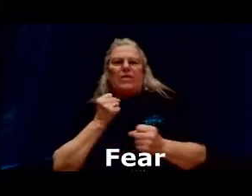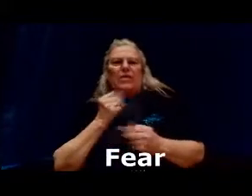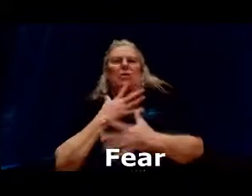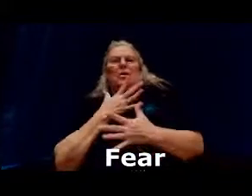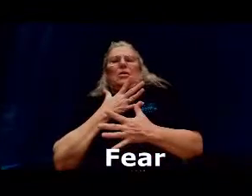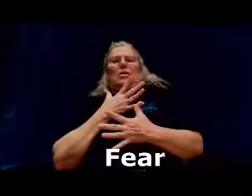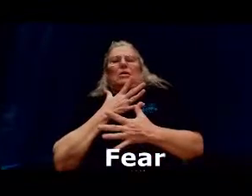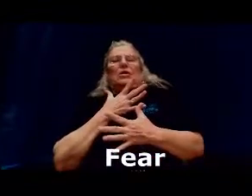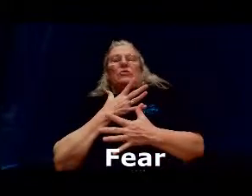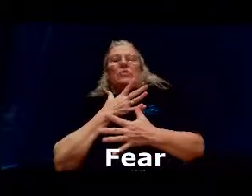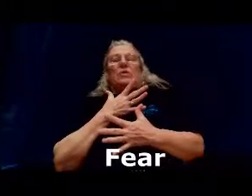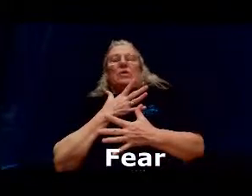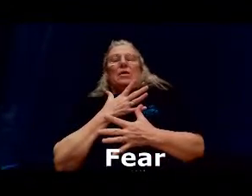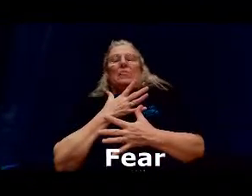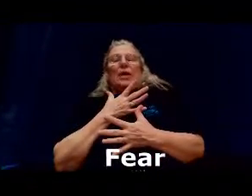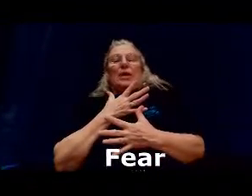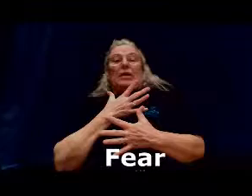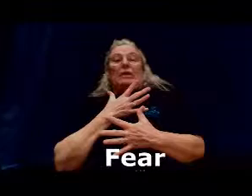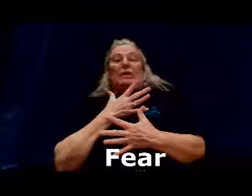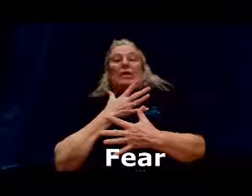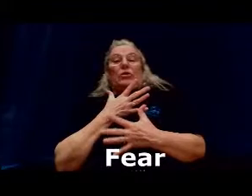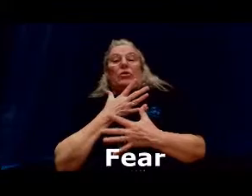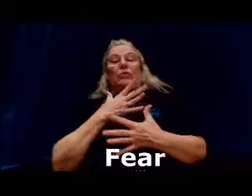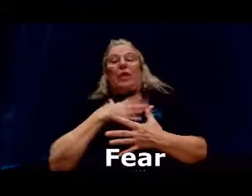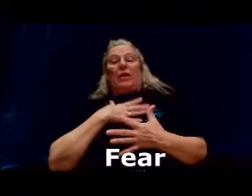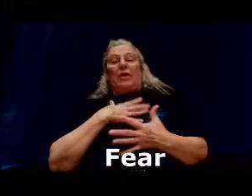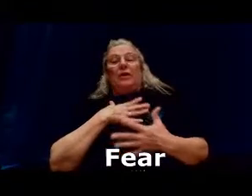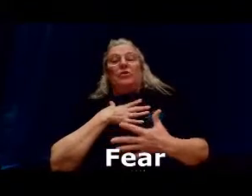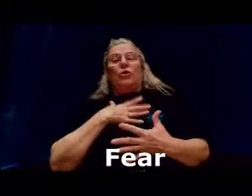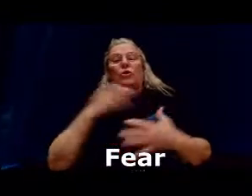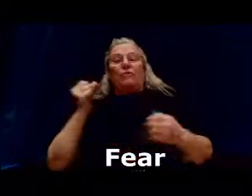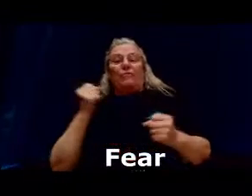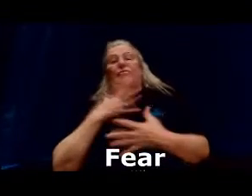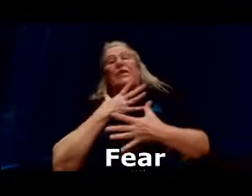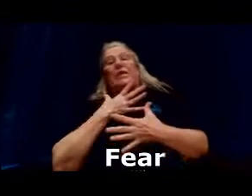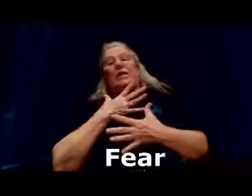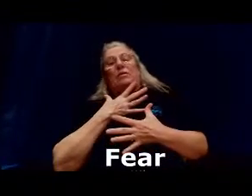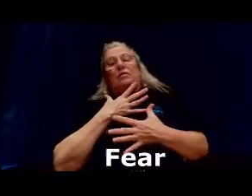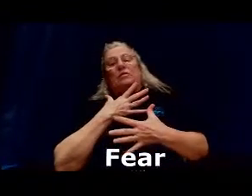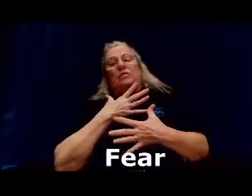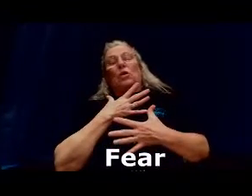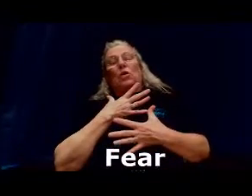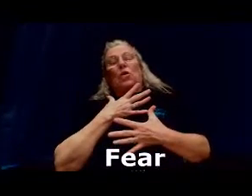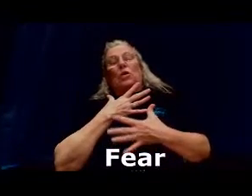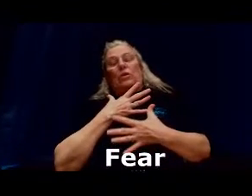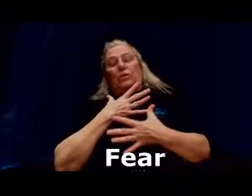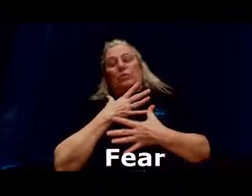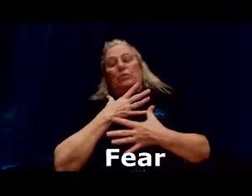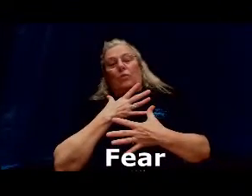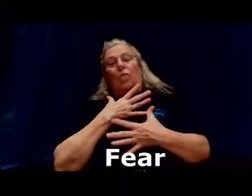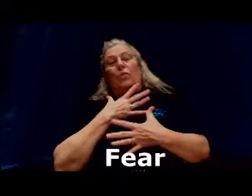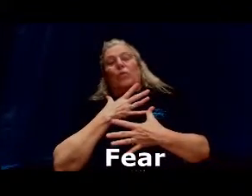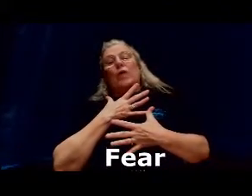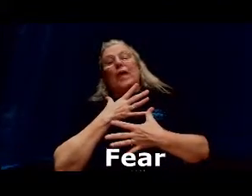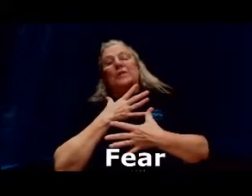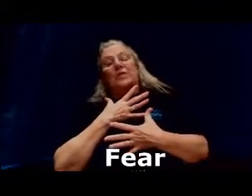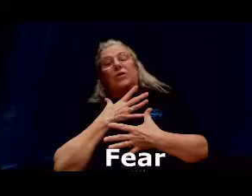Fear, and you see them come back, and it's like you've got an internal feeling, so you open your hands like you're going